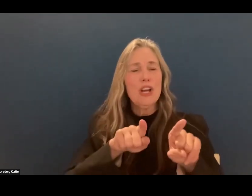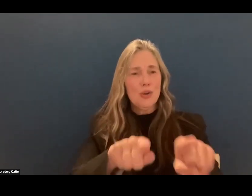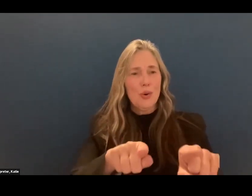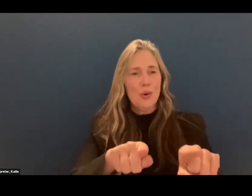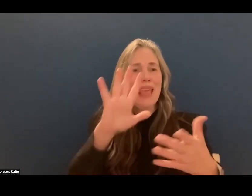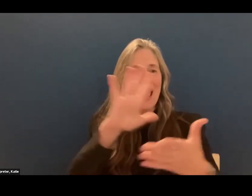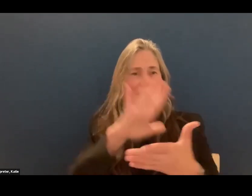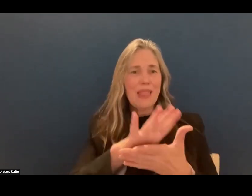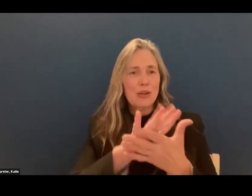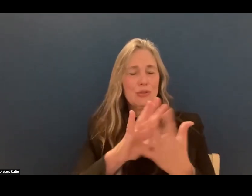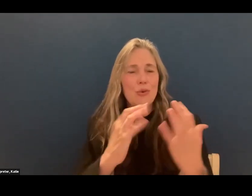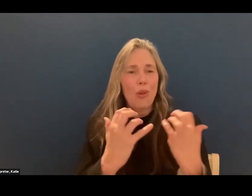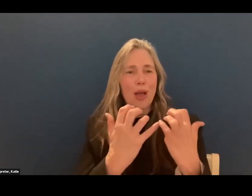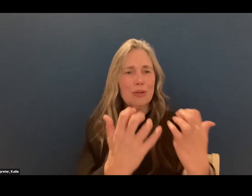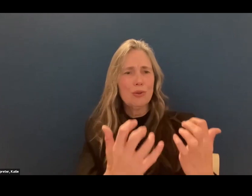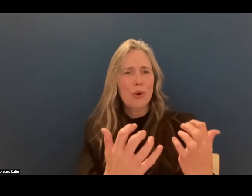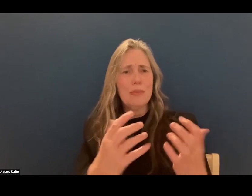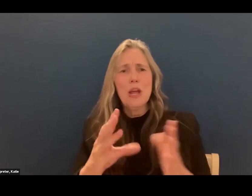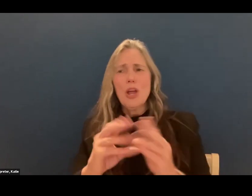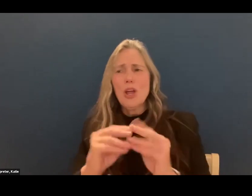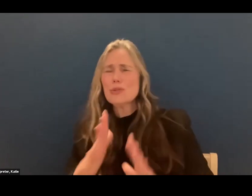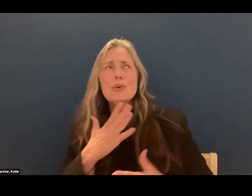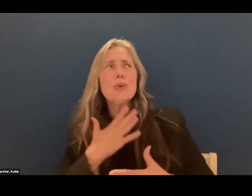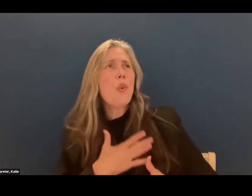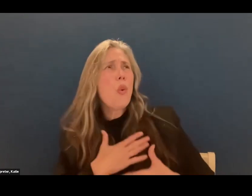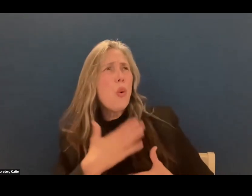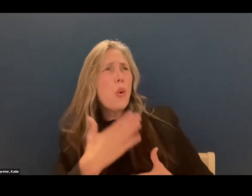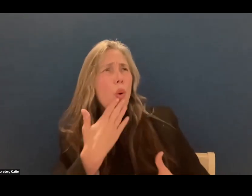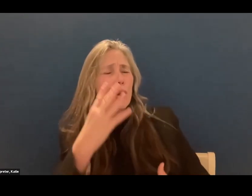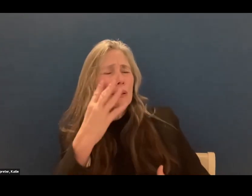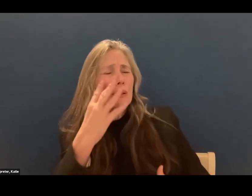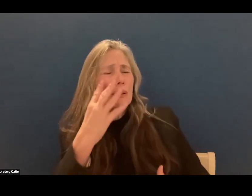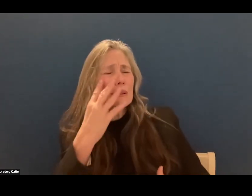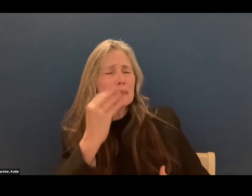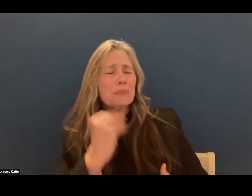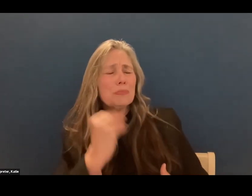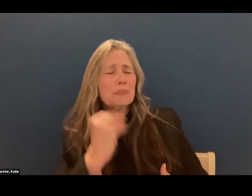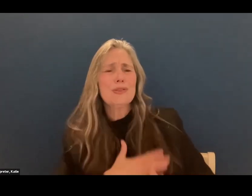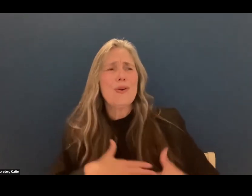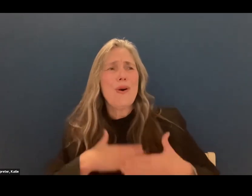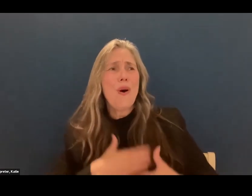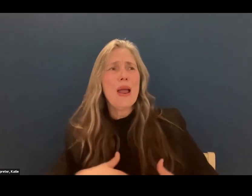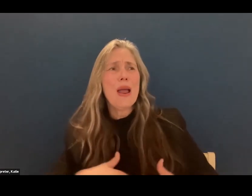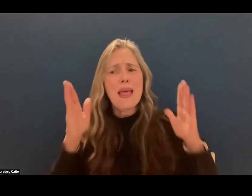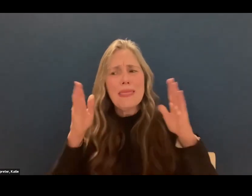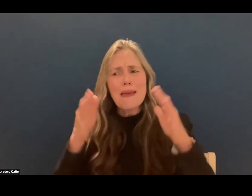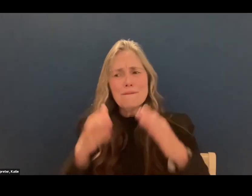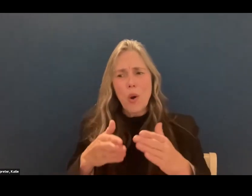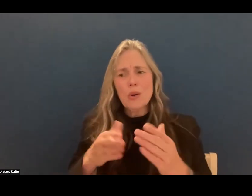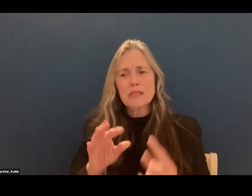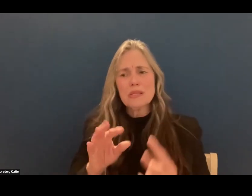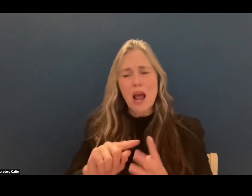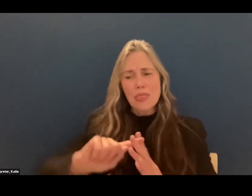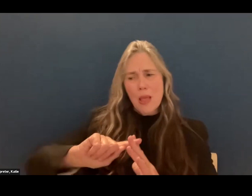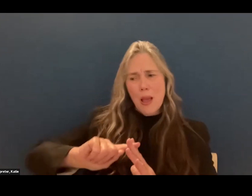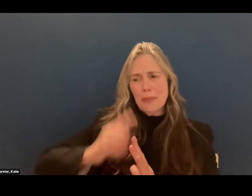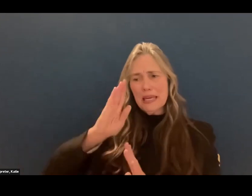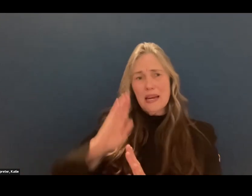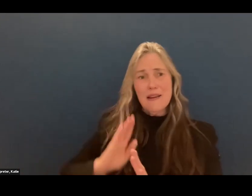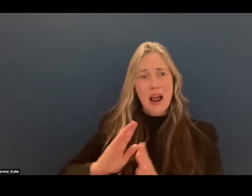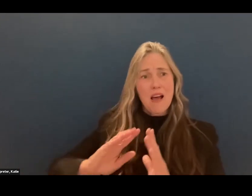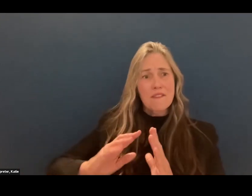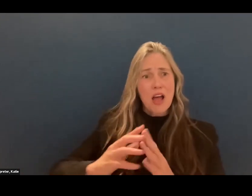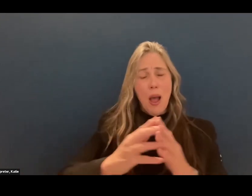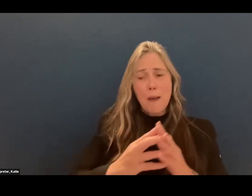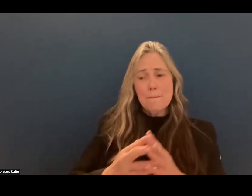experience and for the students, and focusing on the origin and importance of American blues in